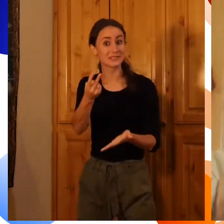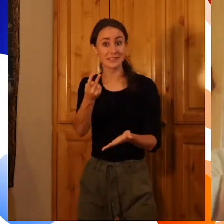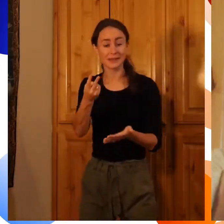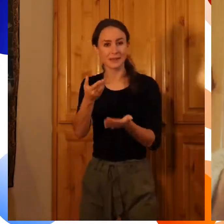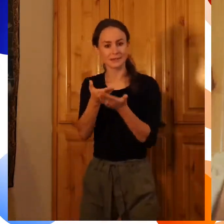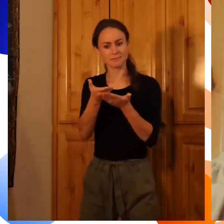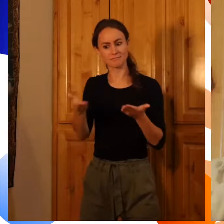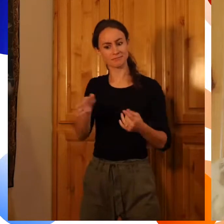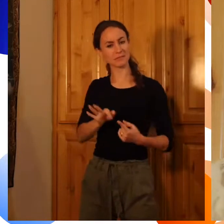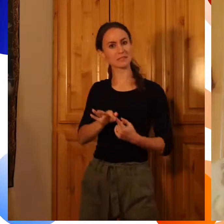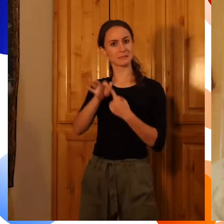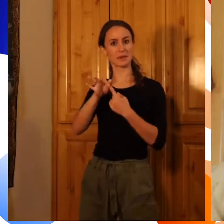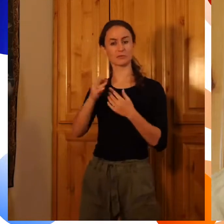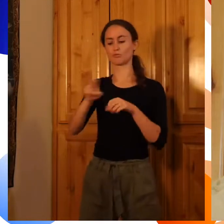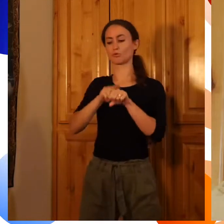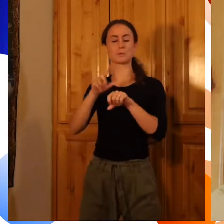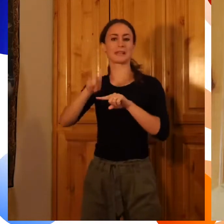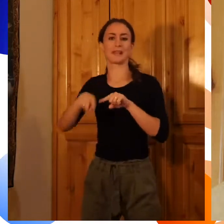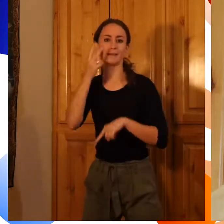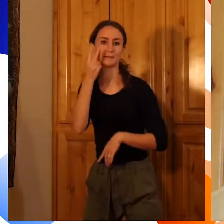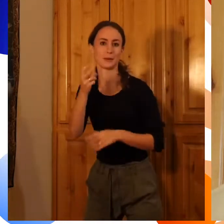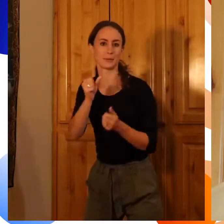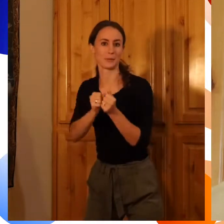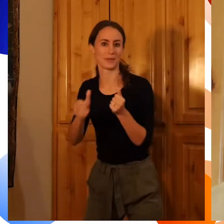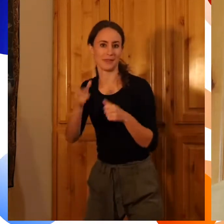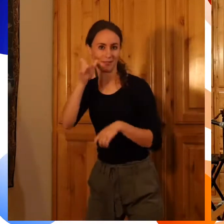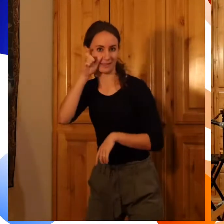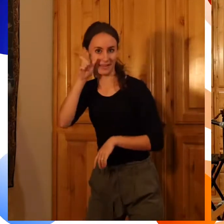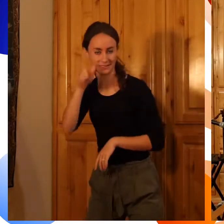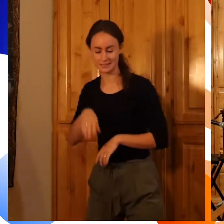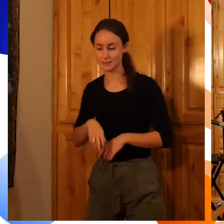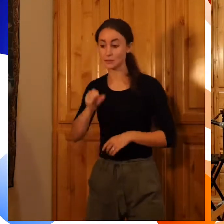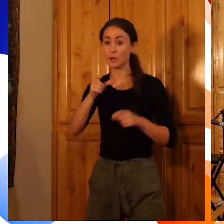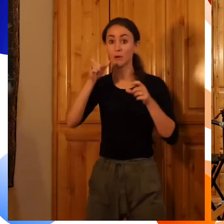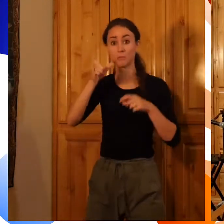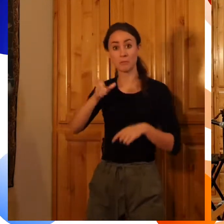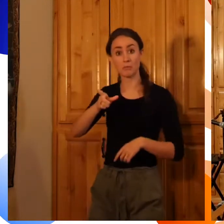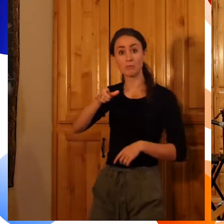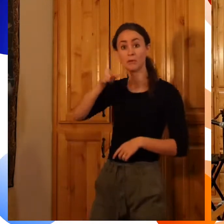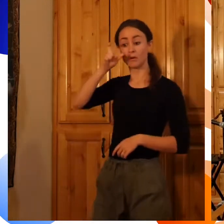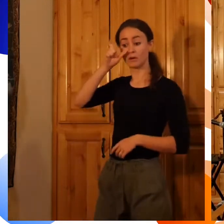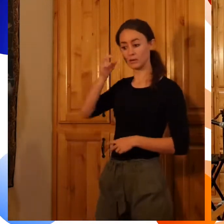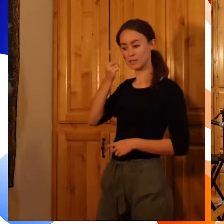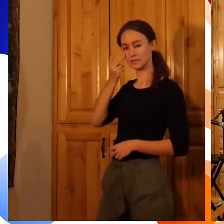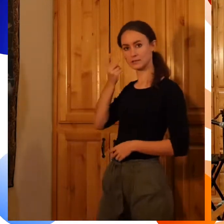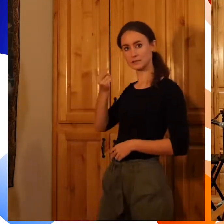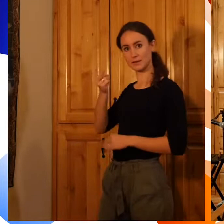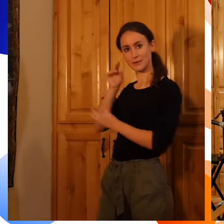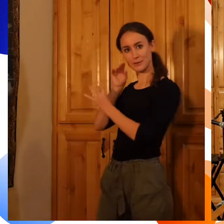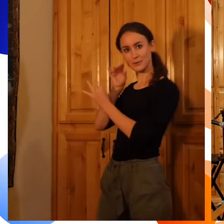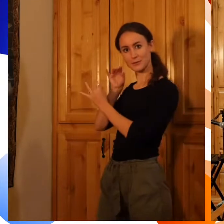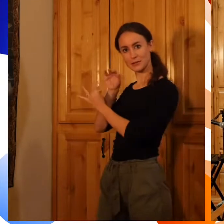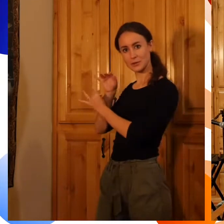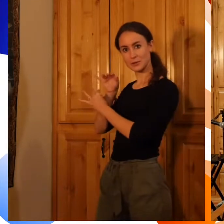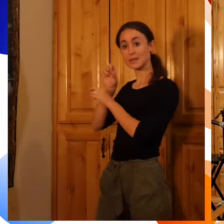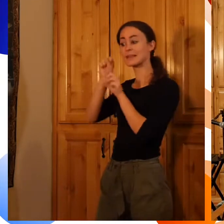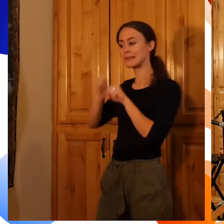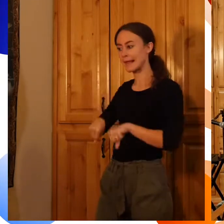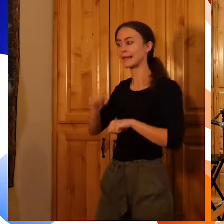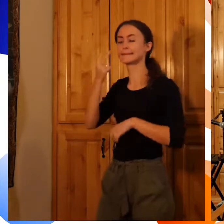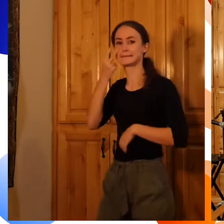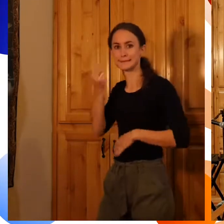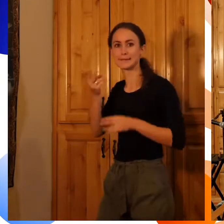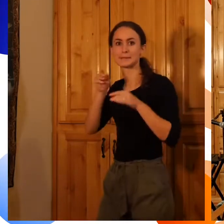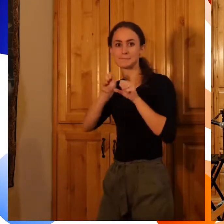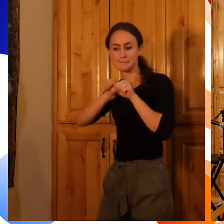eye, and he looked at Donald's flute and realized what it was. He said, "Is that a magic flute you have there?" And